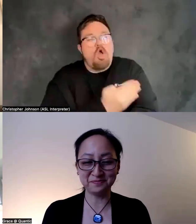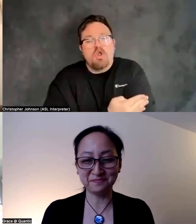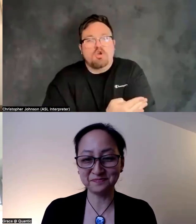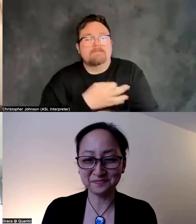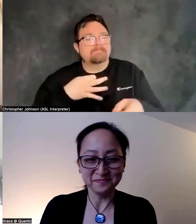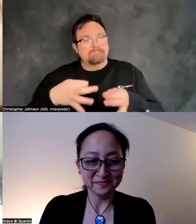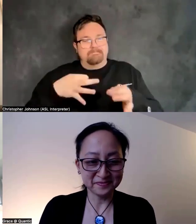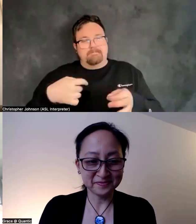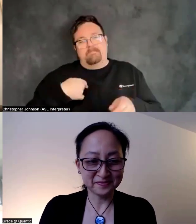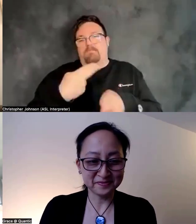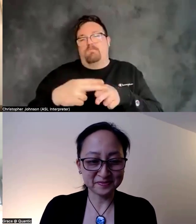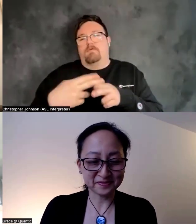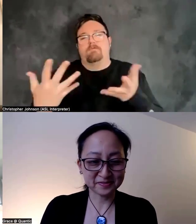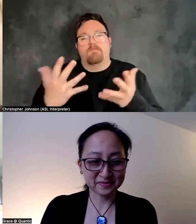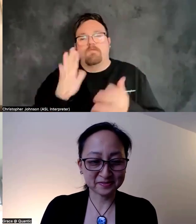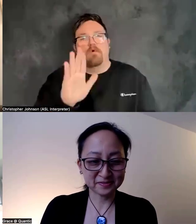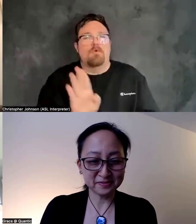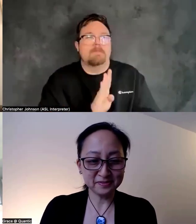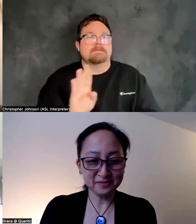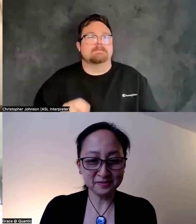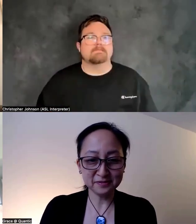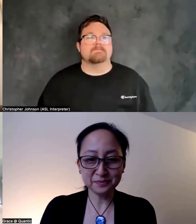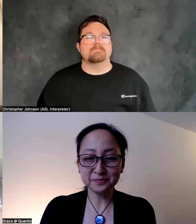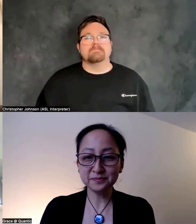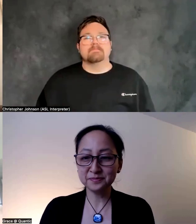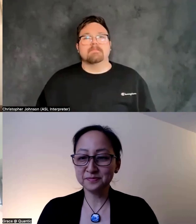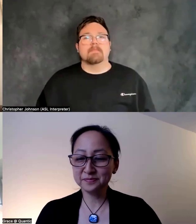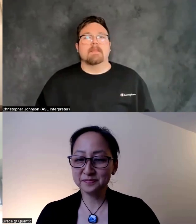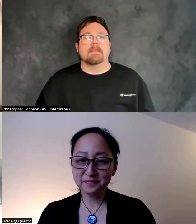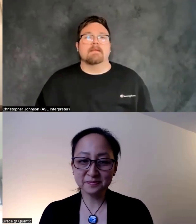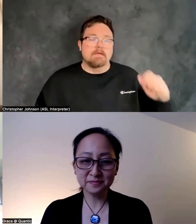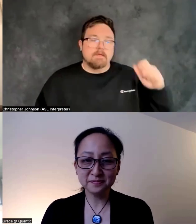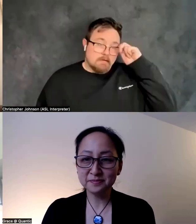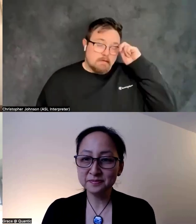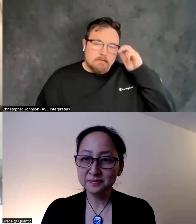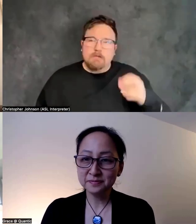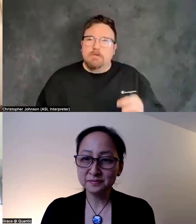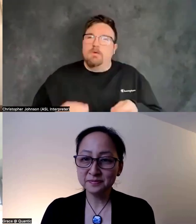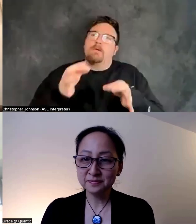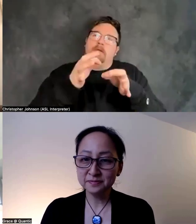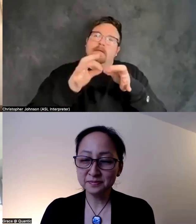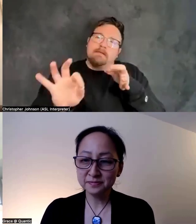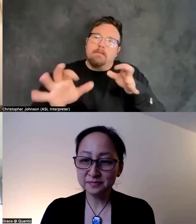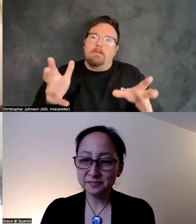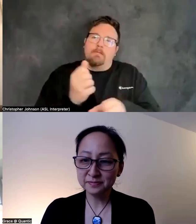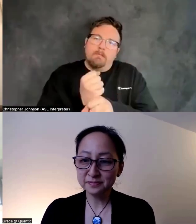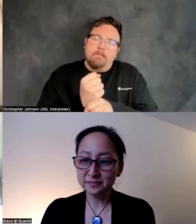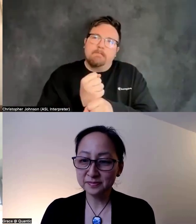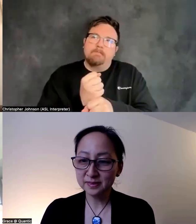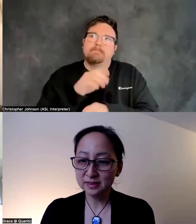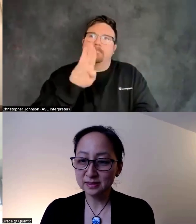are. So in a very simple manner, if somebody explains blockchain, it